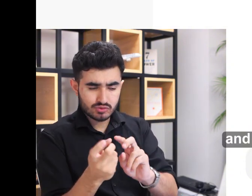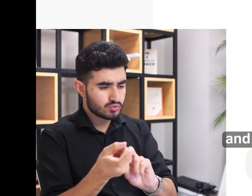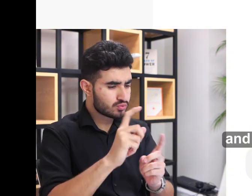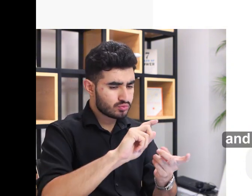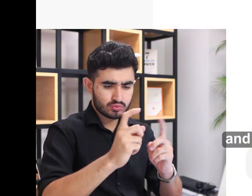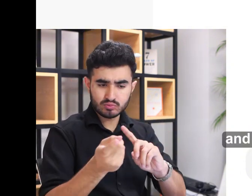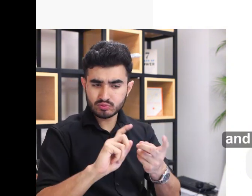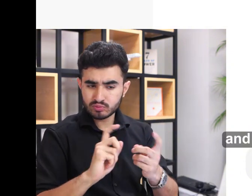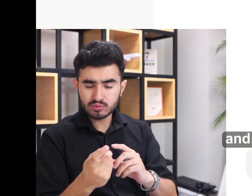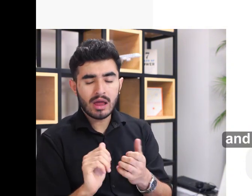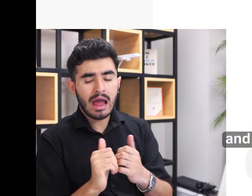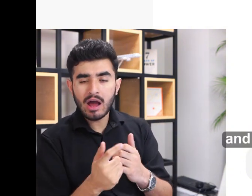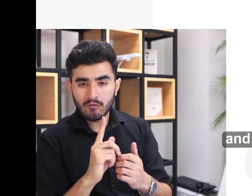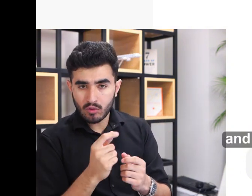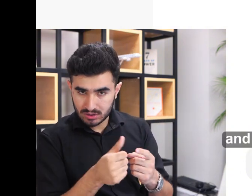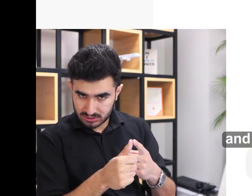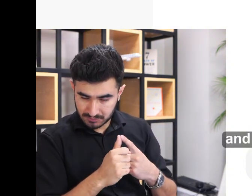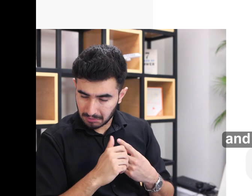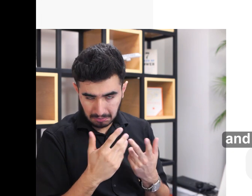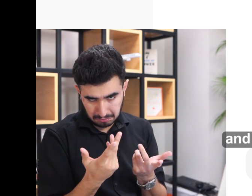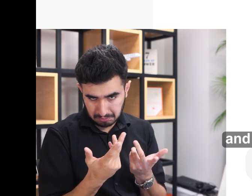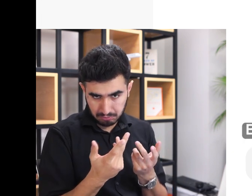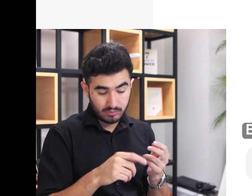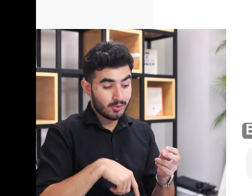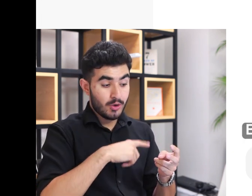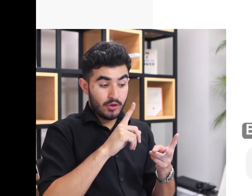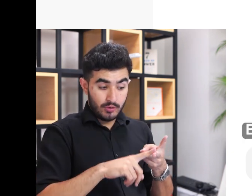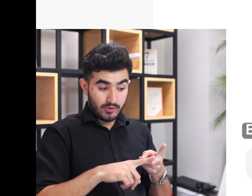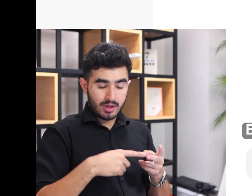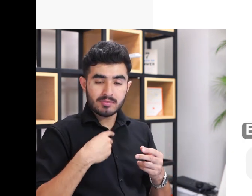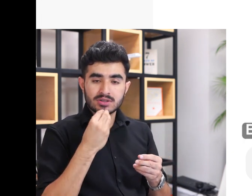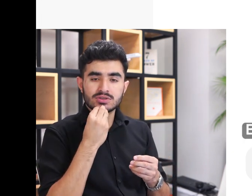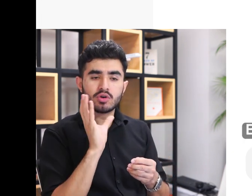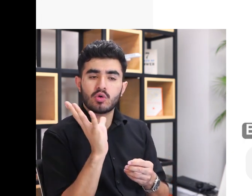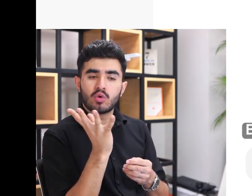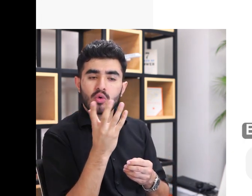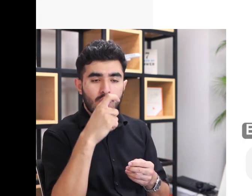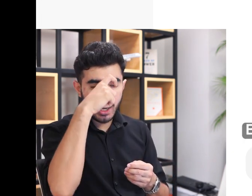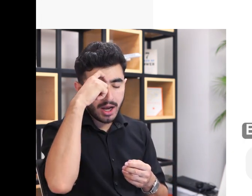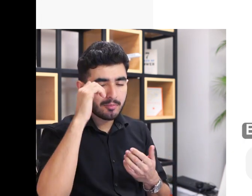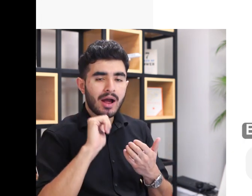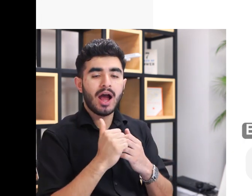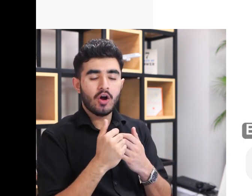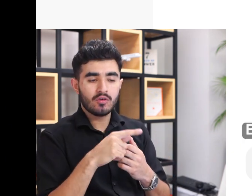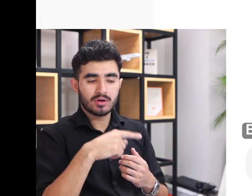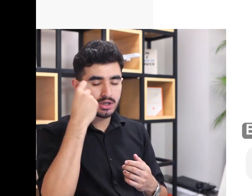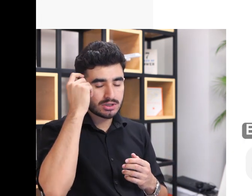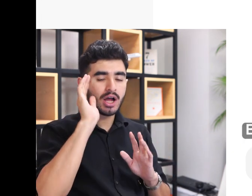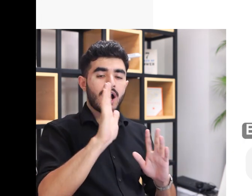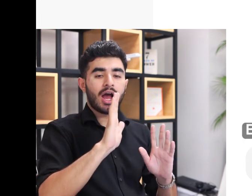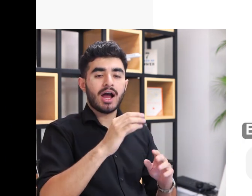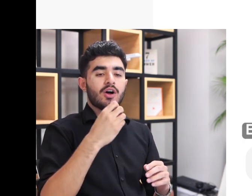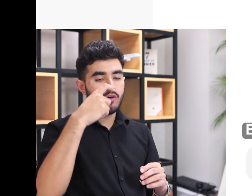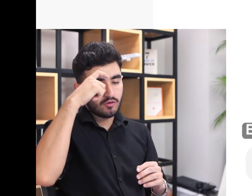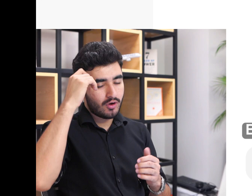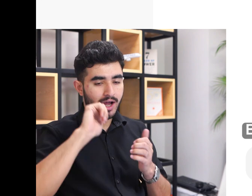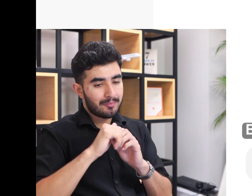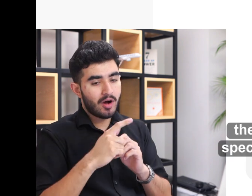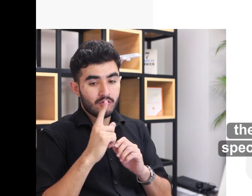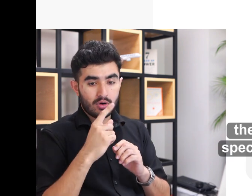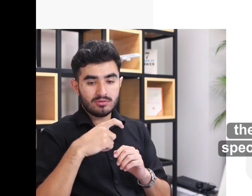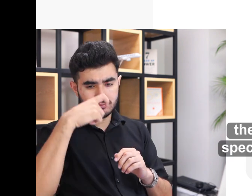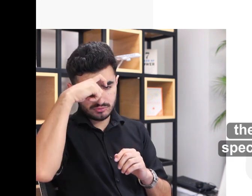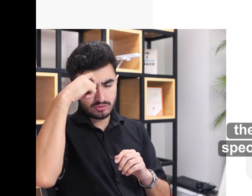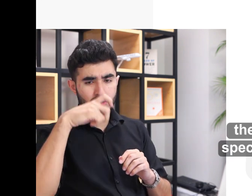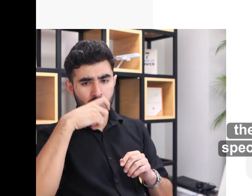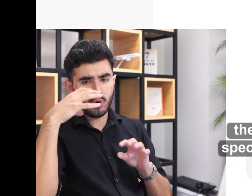and how the microwave machine works. But in the second question, when you ask how it heats the food,